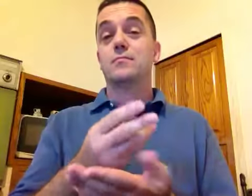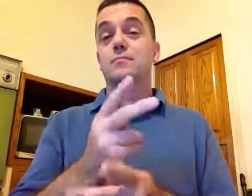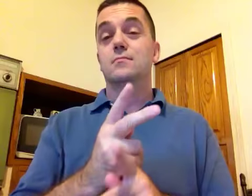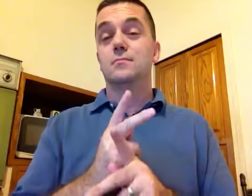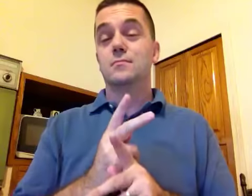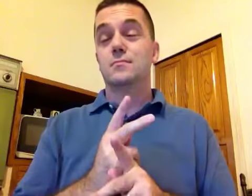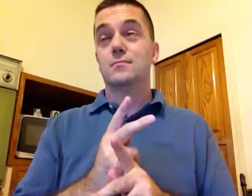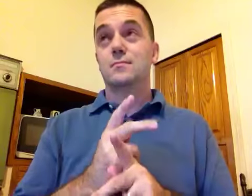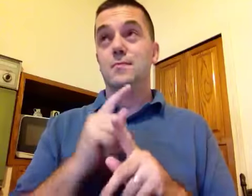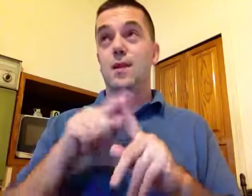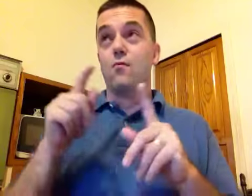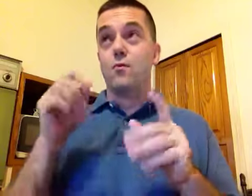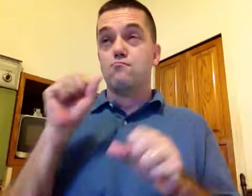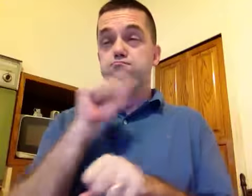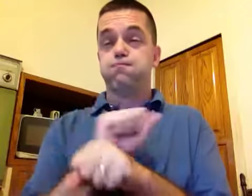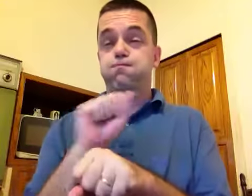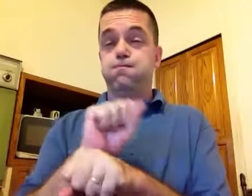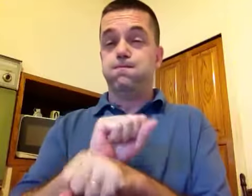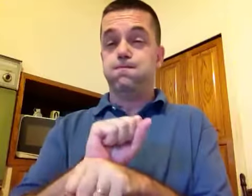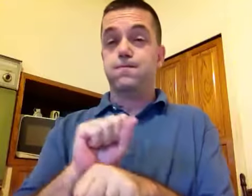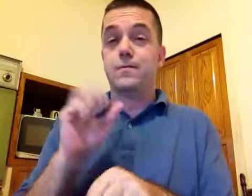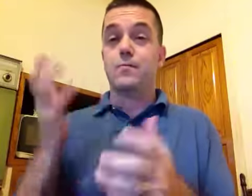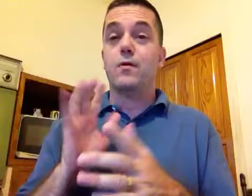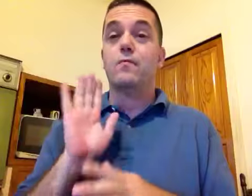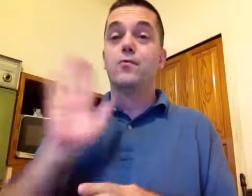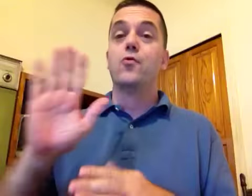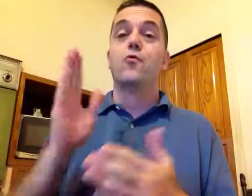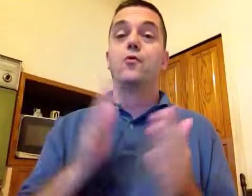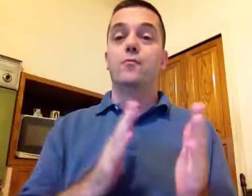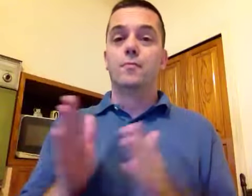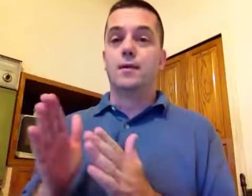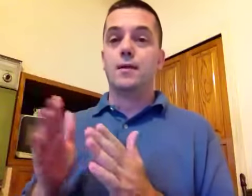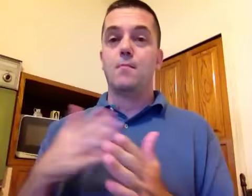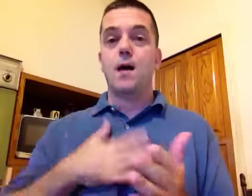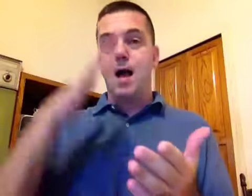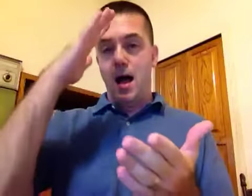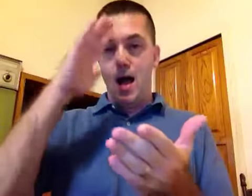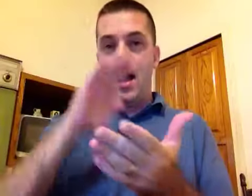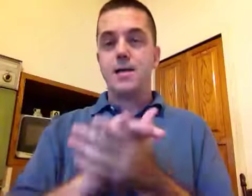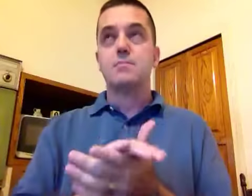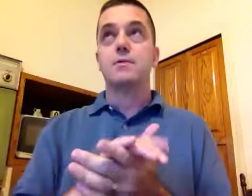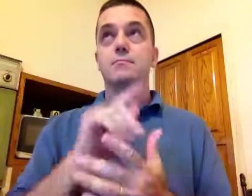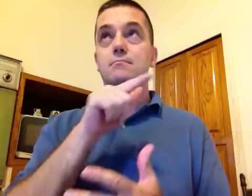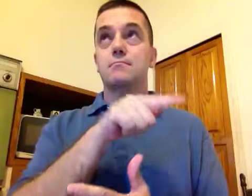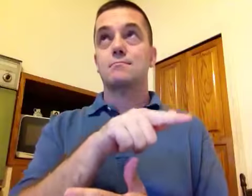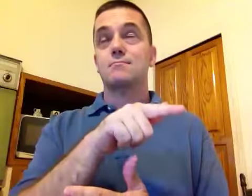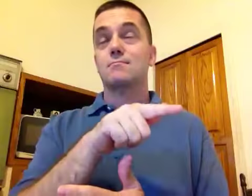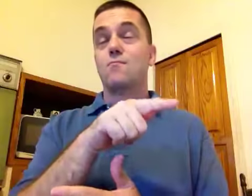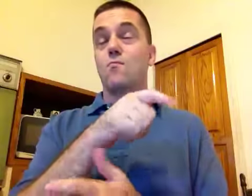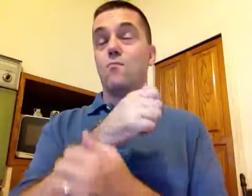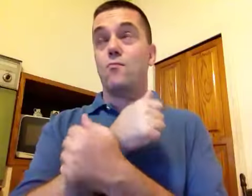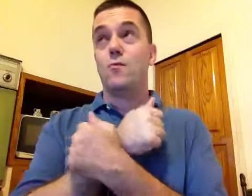intensely. My husband would love to start doing some things to earn